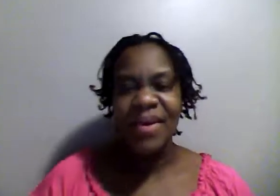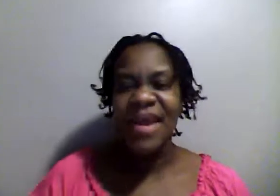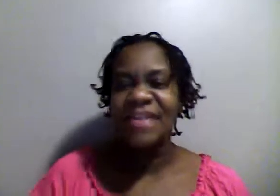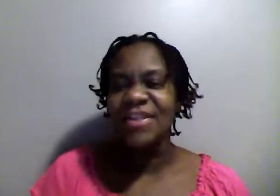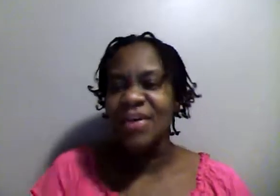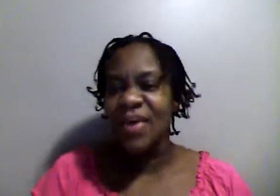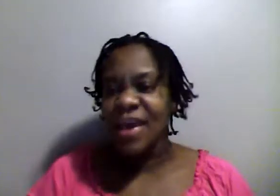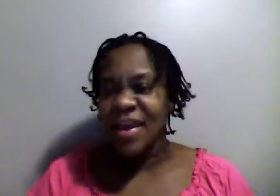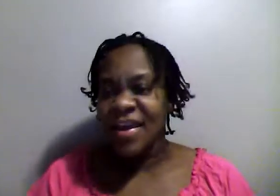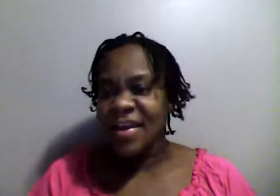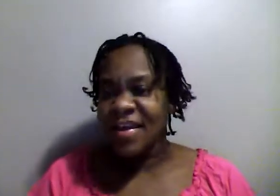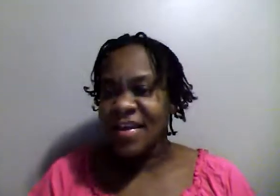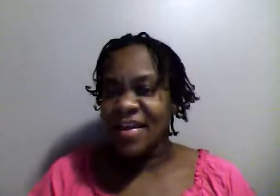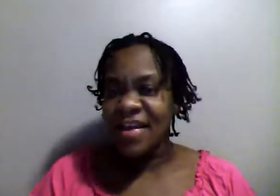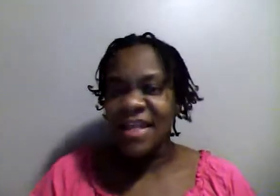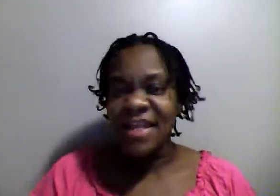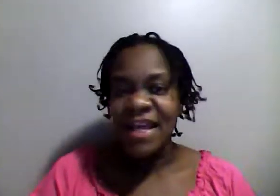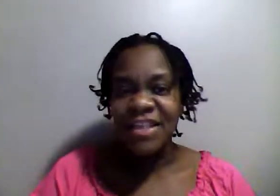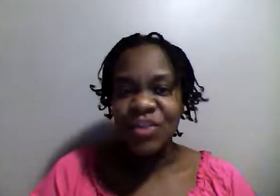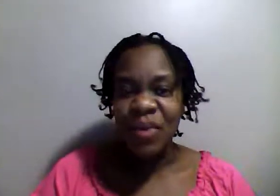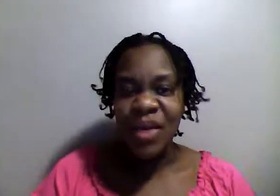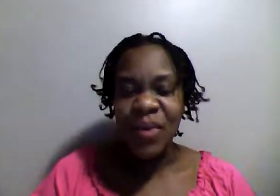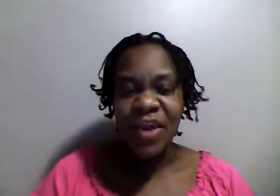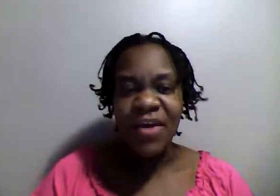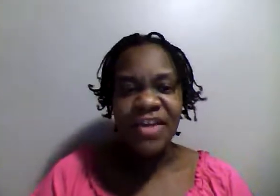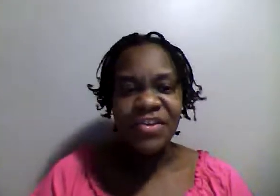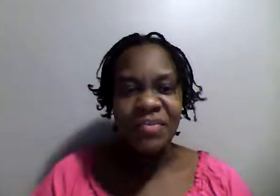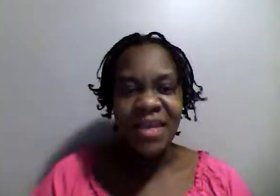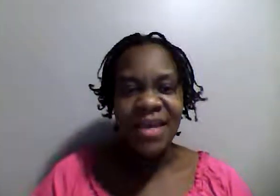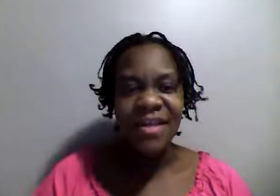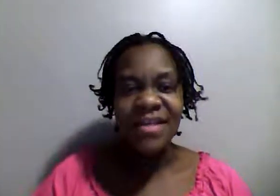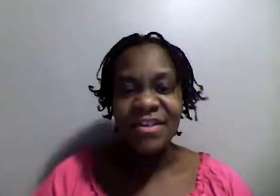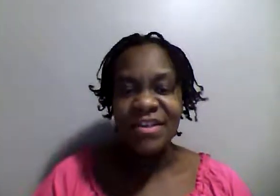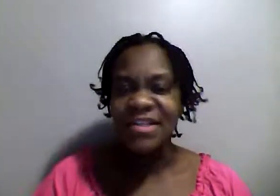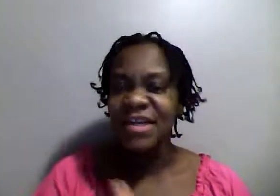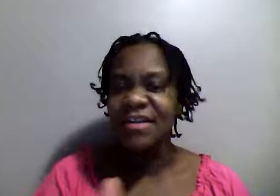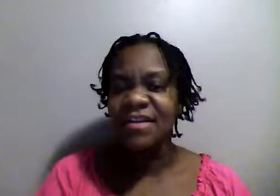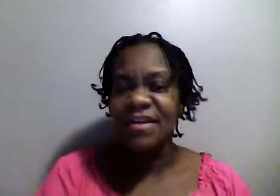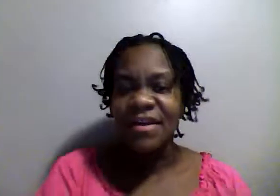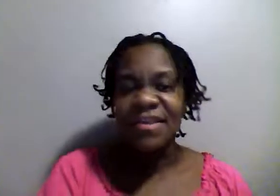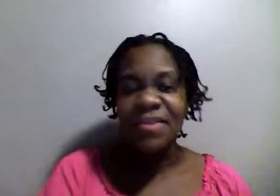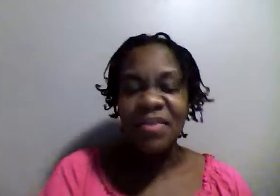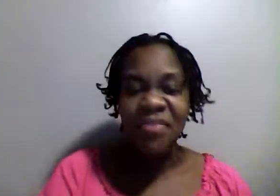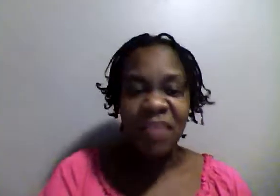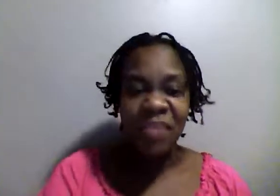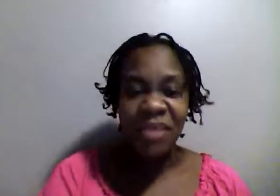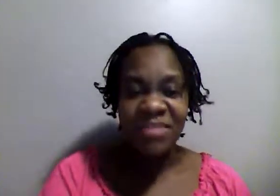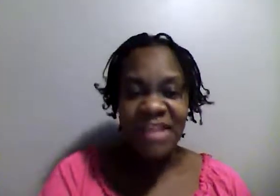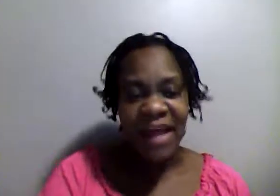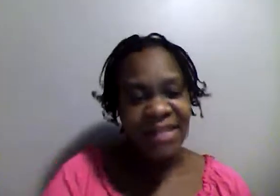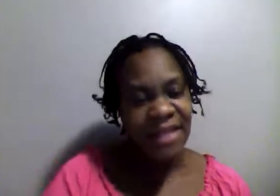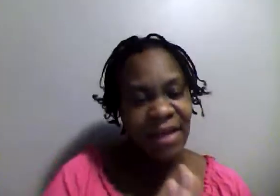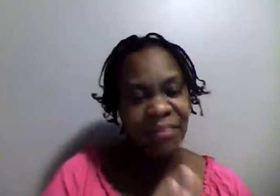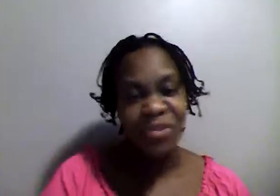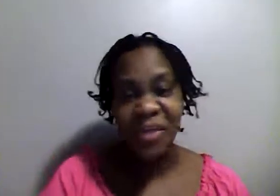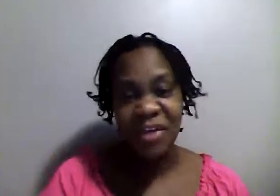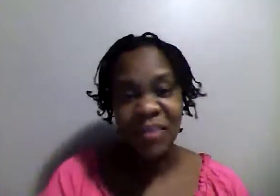Okay, so next week we are going to be discussing some of the problems that tomato